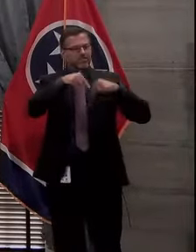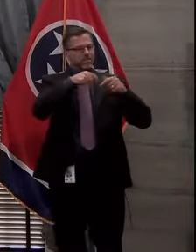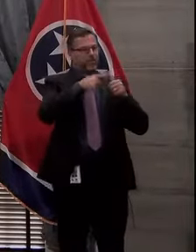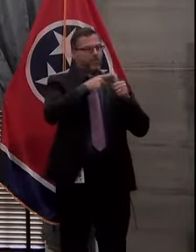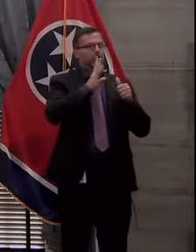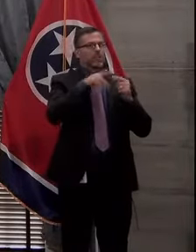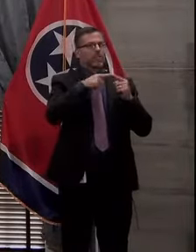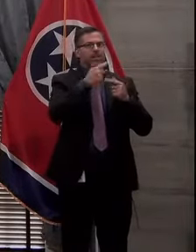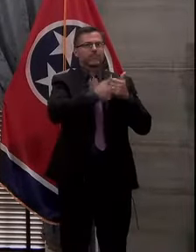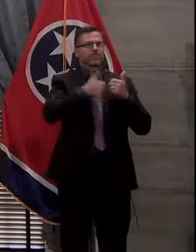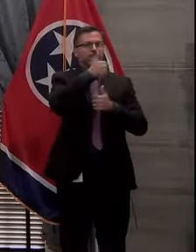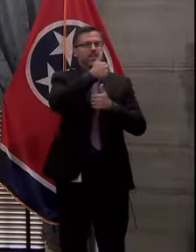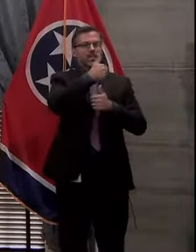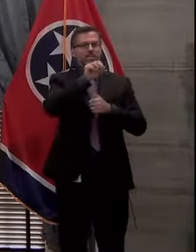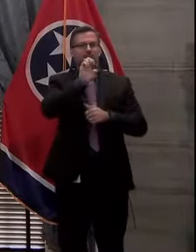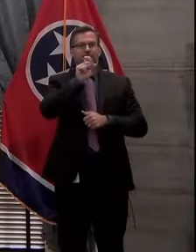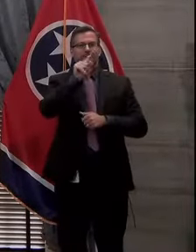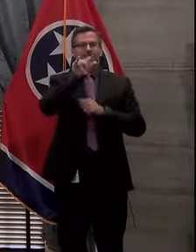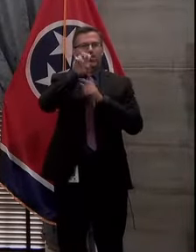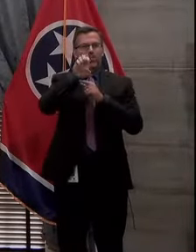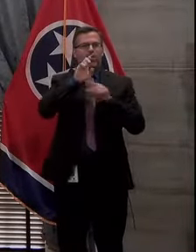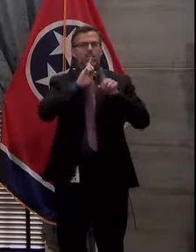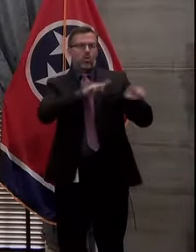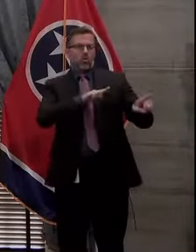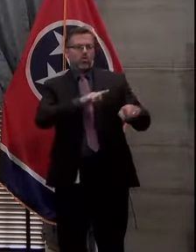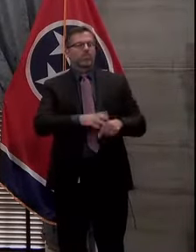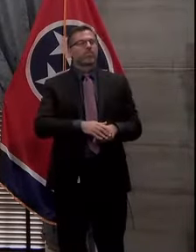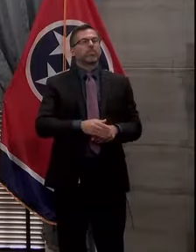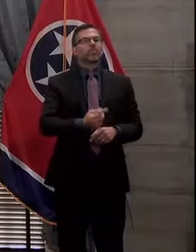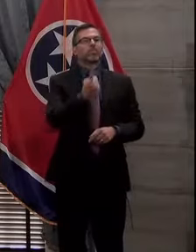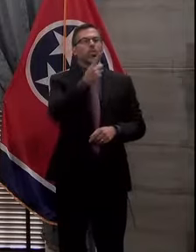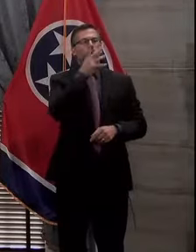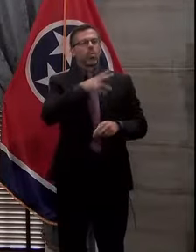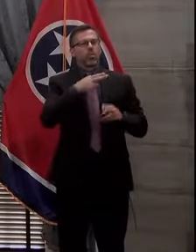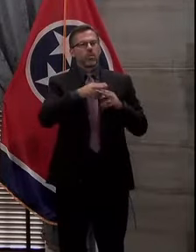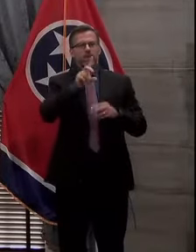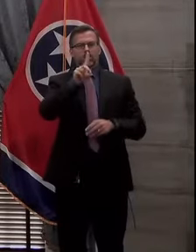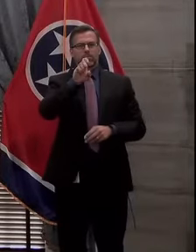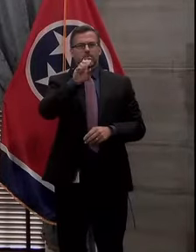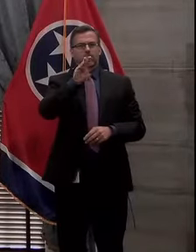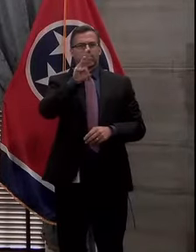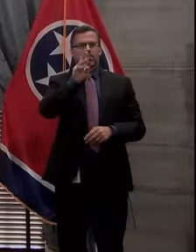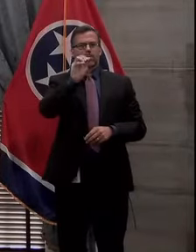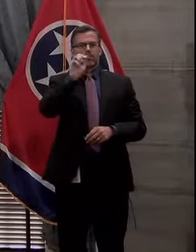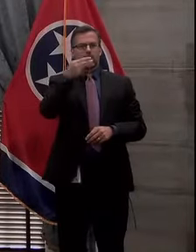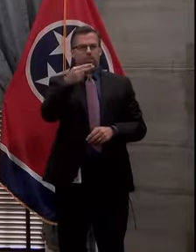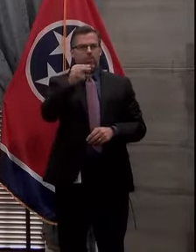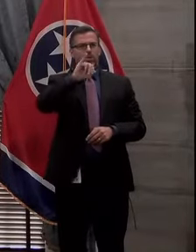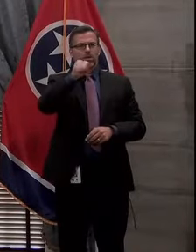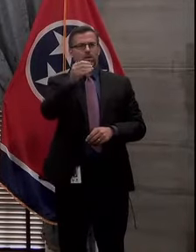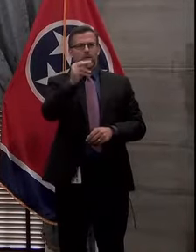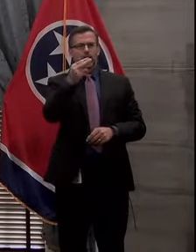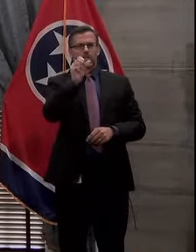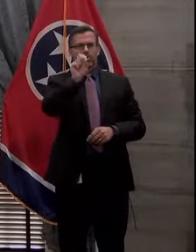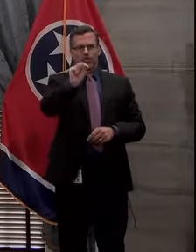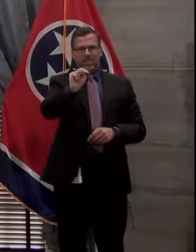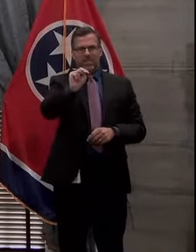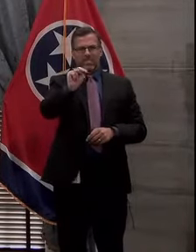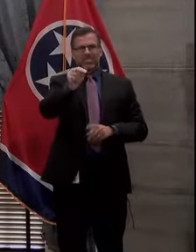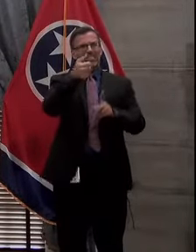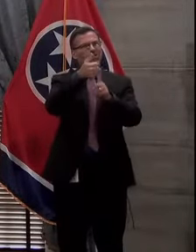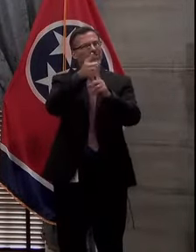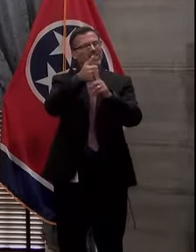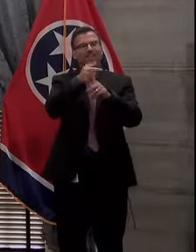today to honor the life of Deborah Johnson, the 38-year